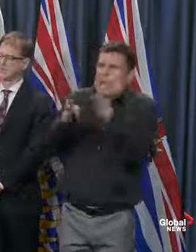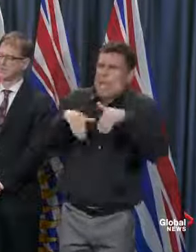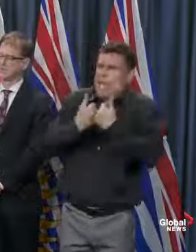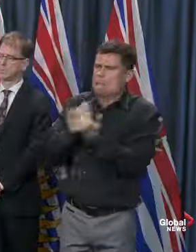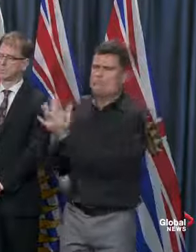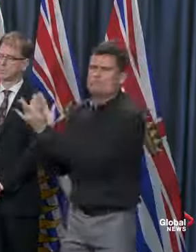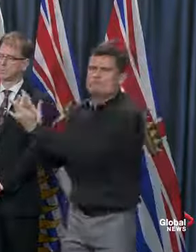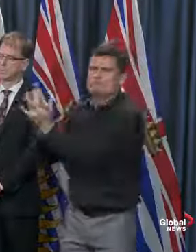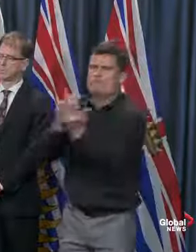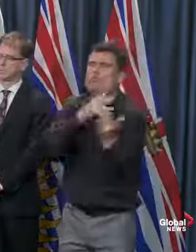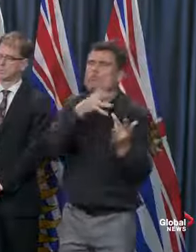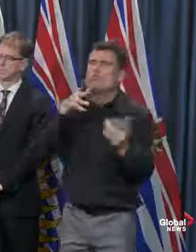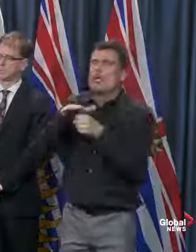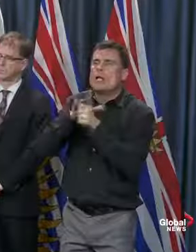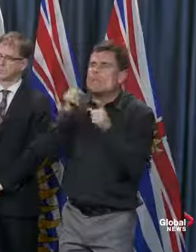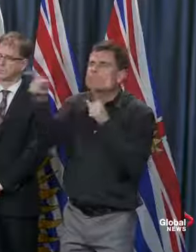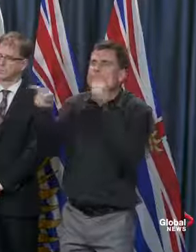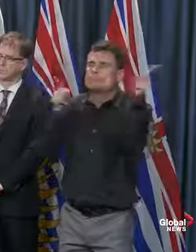their populations.